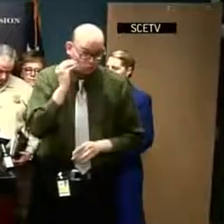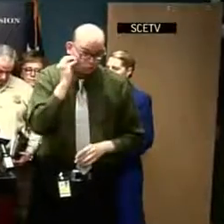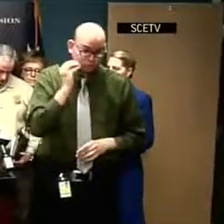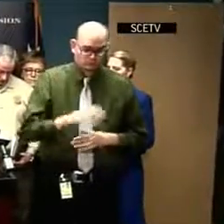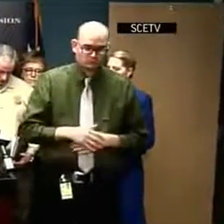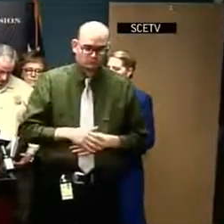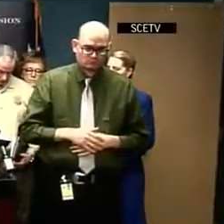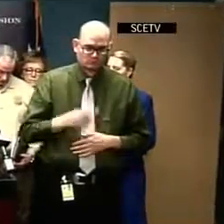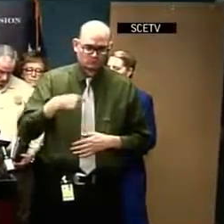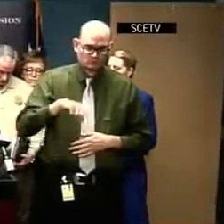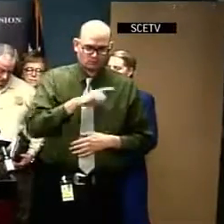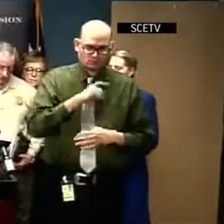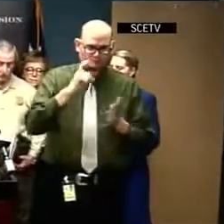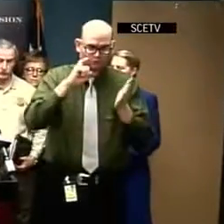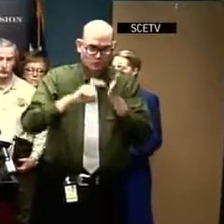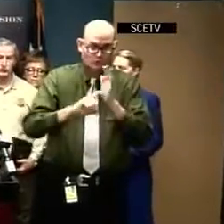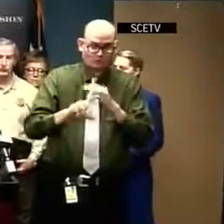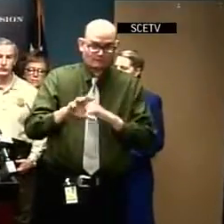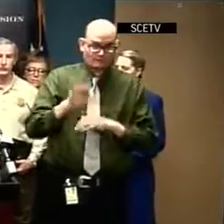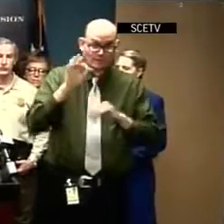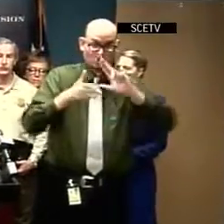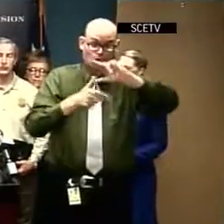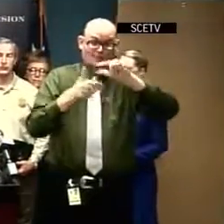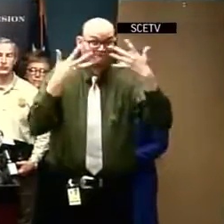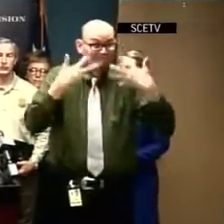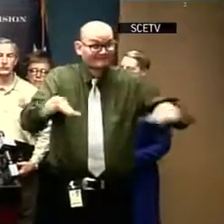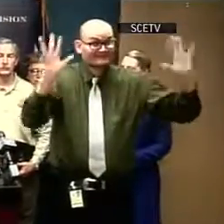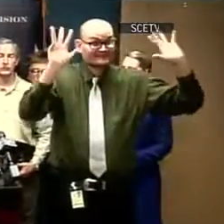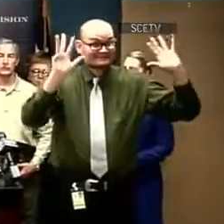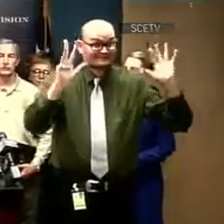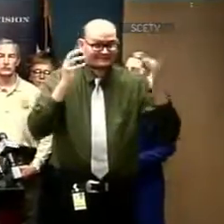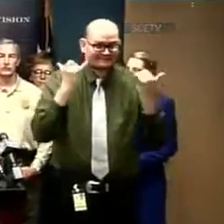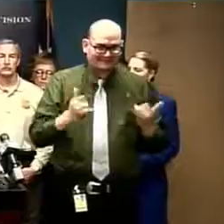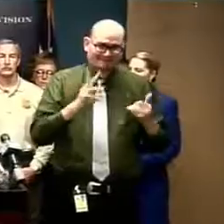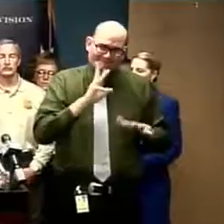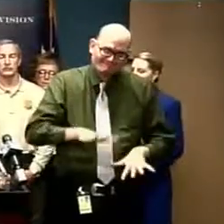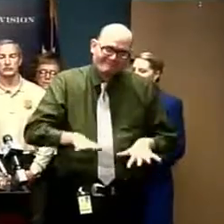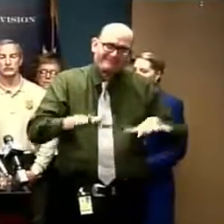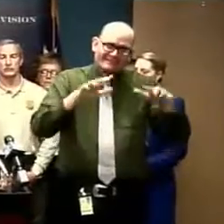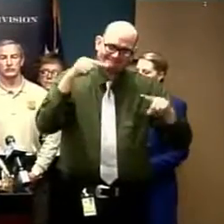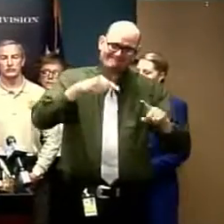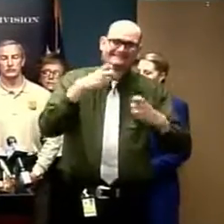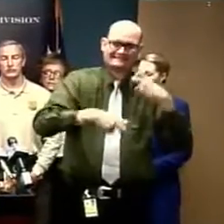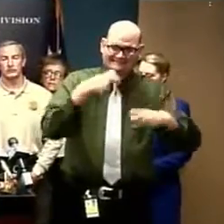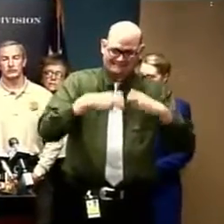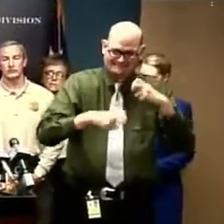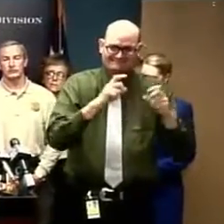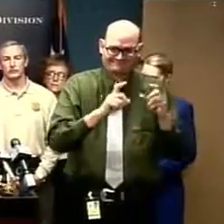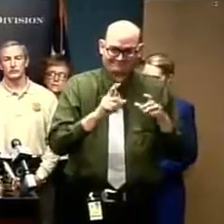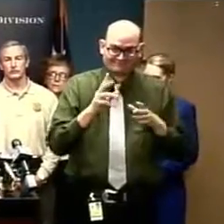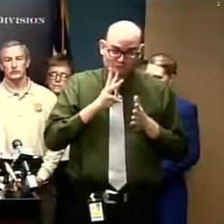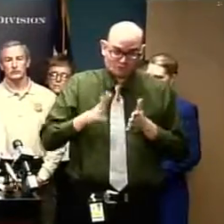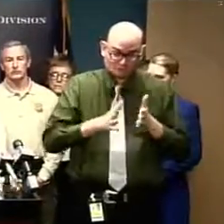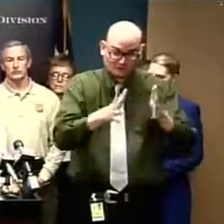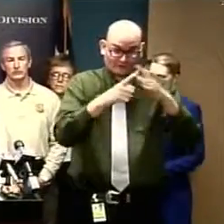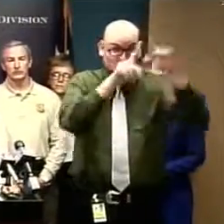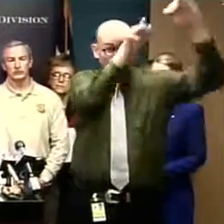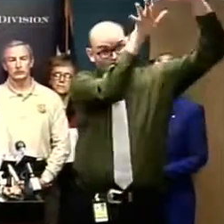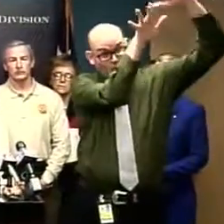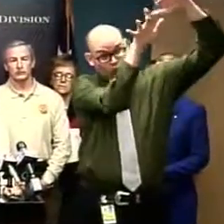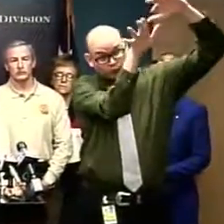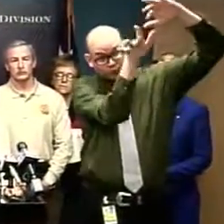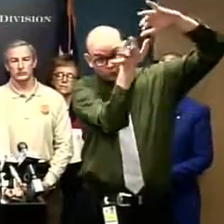not only did we just deal with a hurricane, but we are now dealing with a flood. And as the rivers start to flow, what we are seeing are things